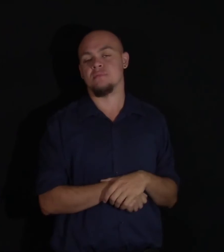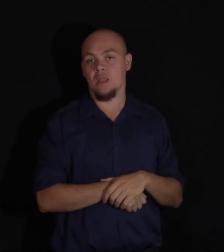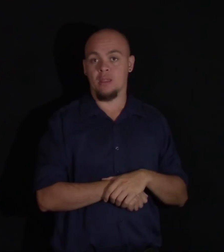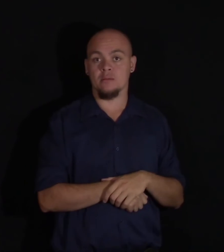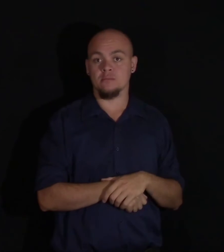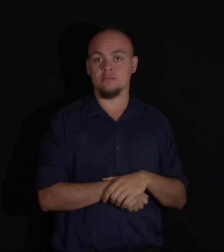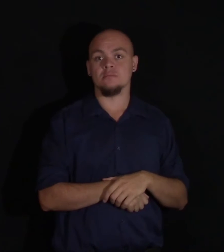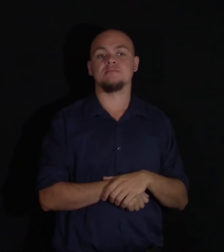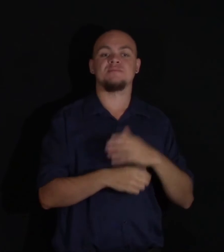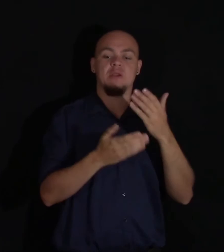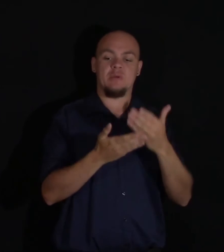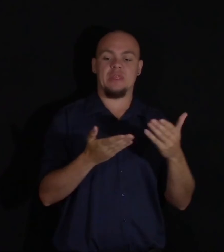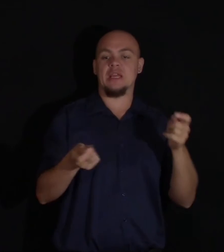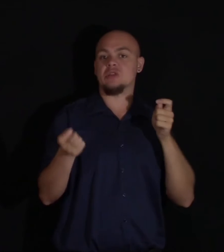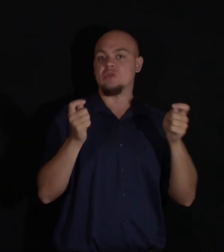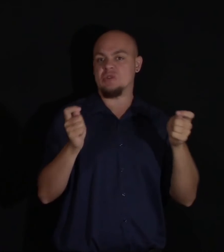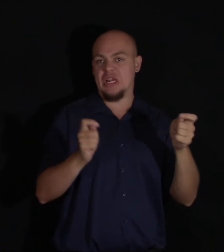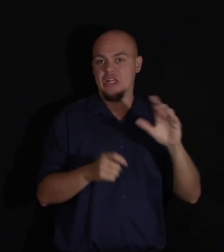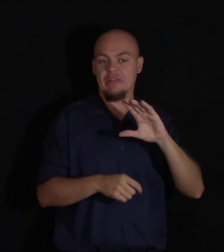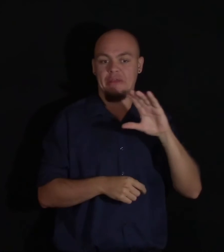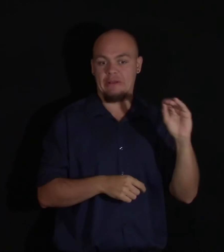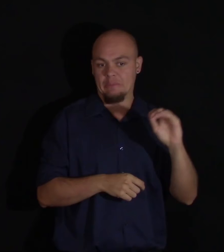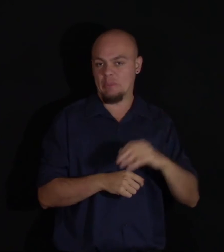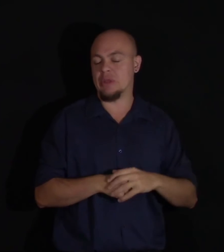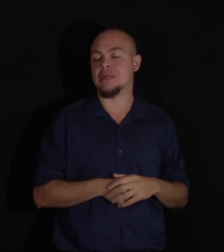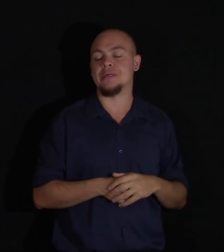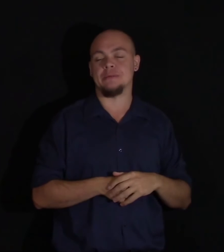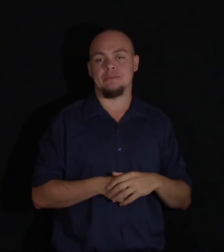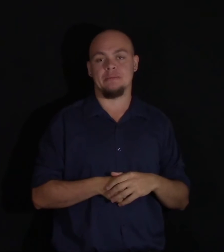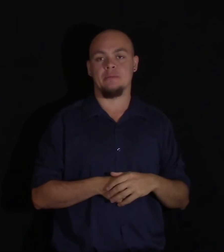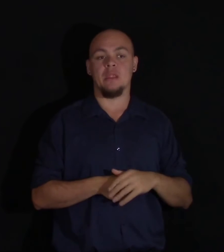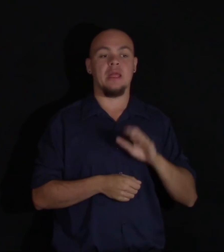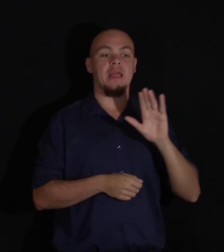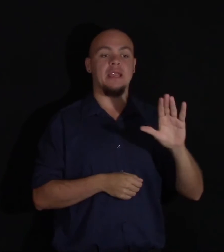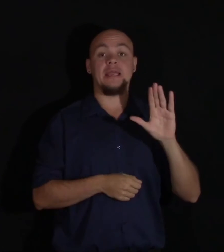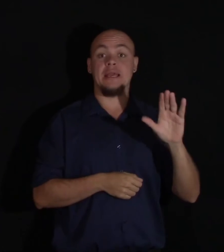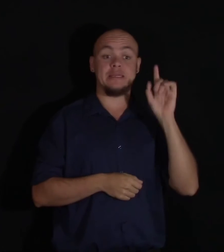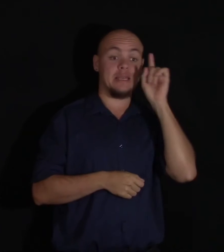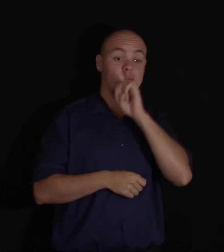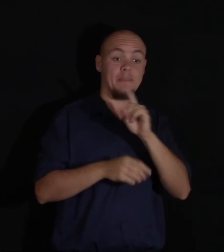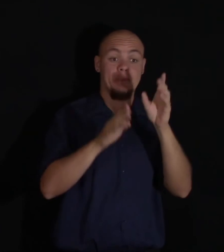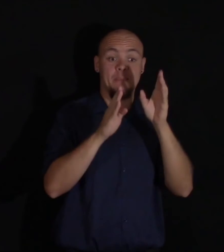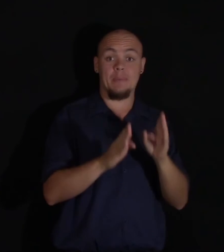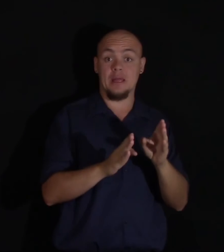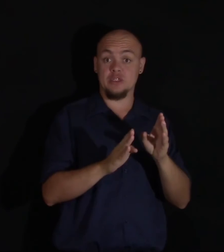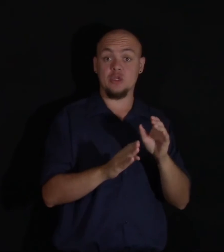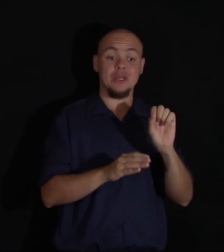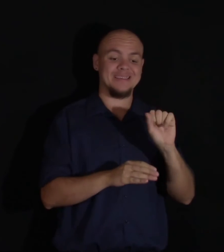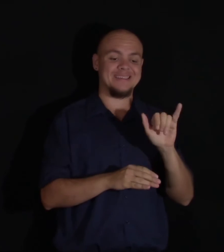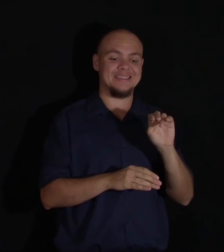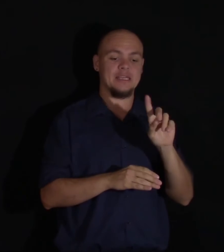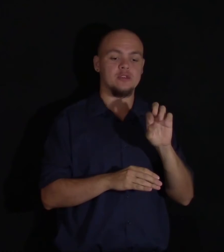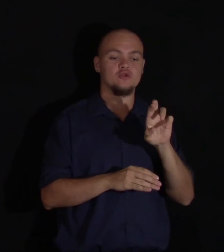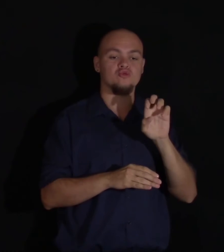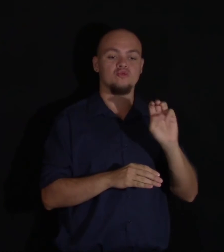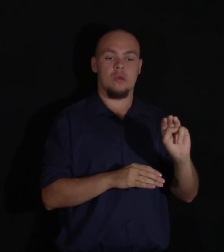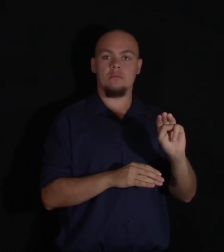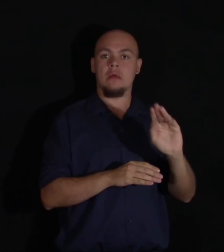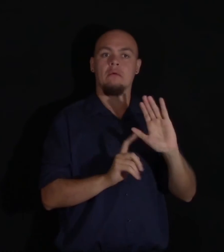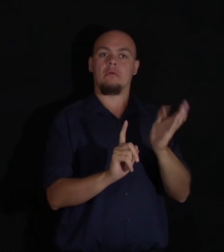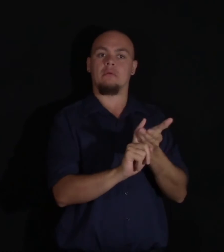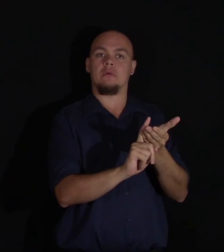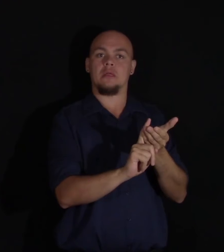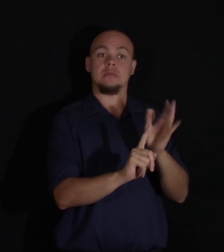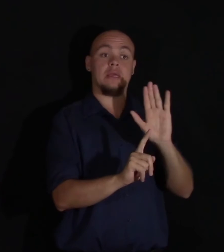There were some changes going on at the company he was at, and his imposter syndrome had convinced him that there were other people